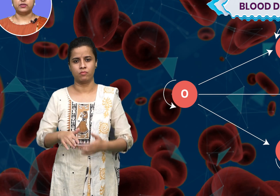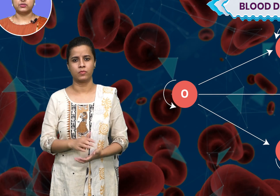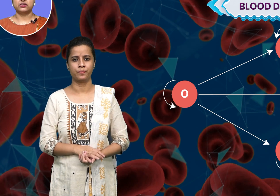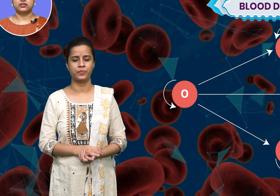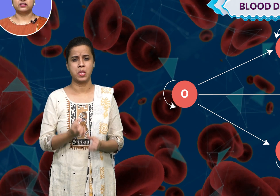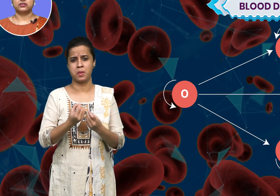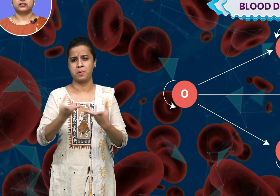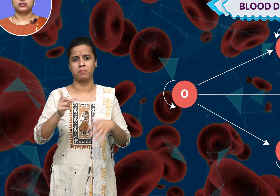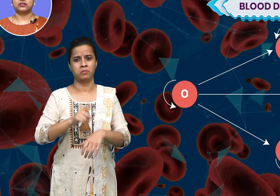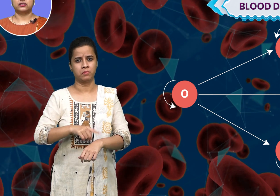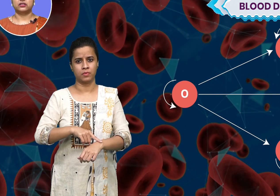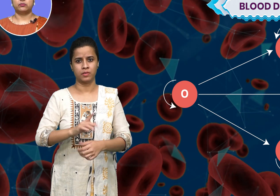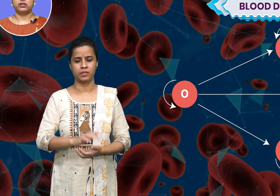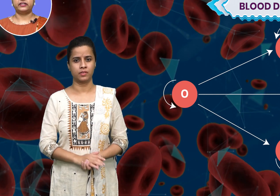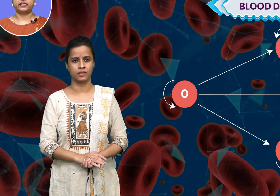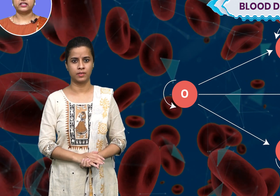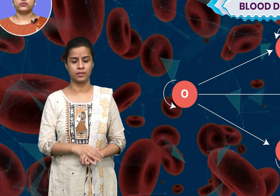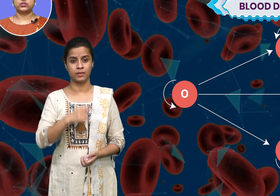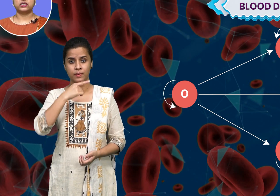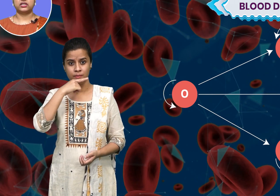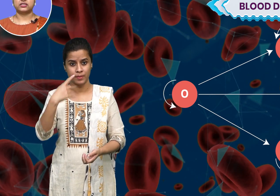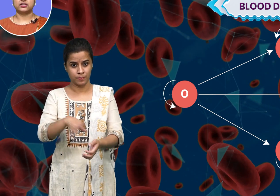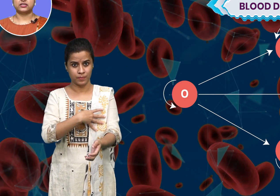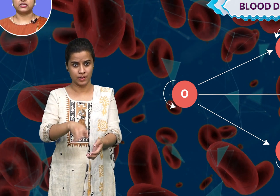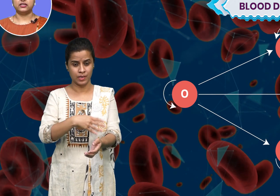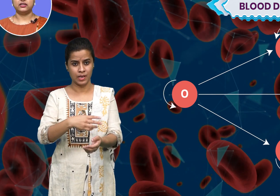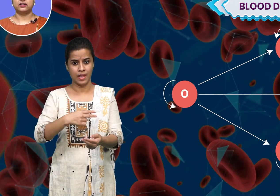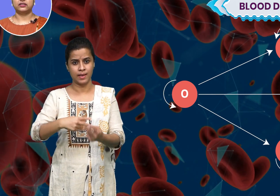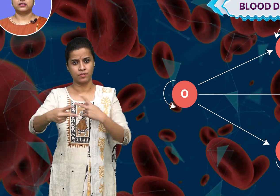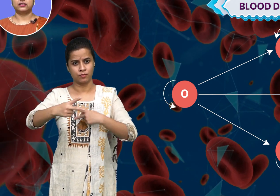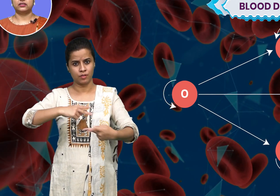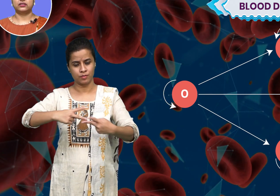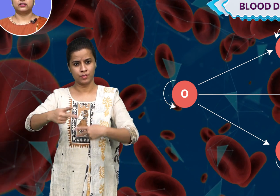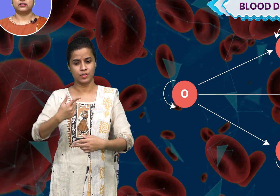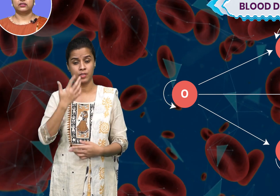Many times, blood transfusion is necessary